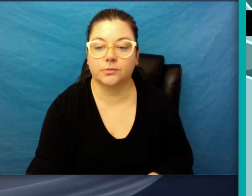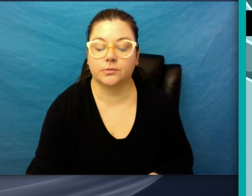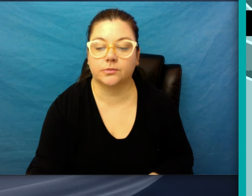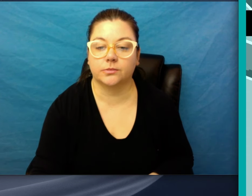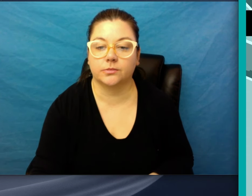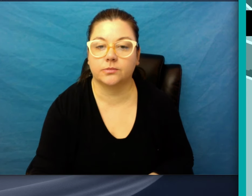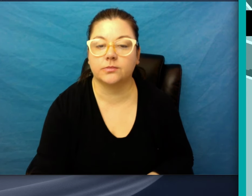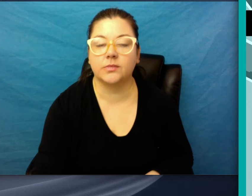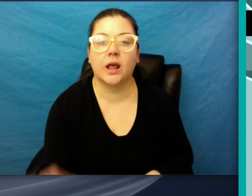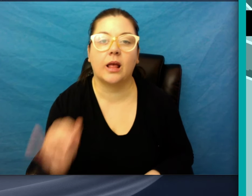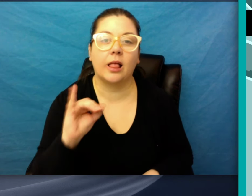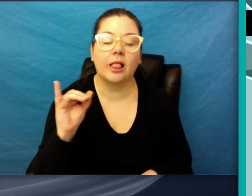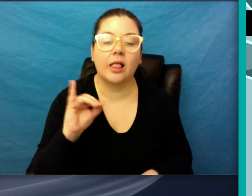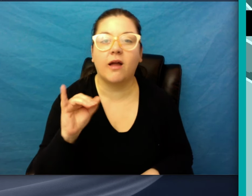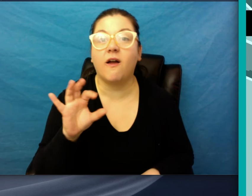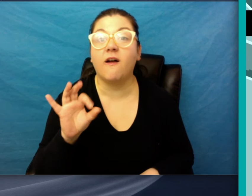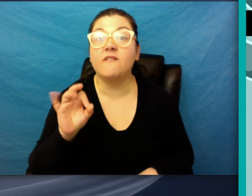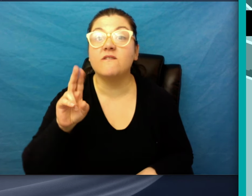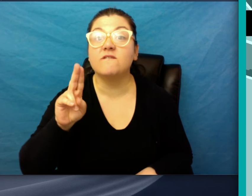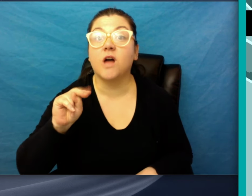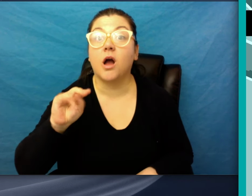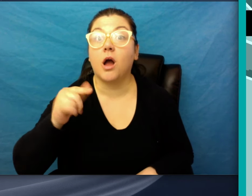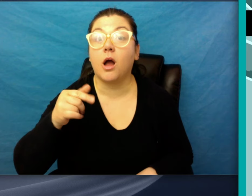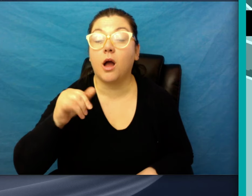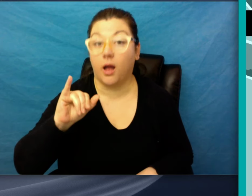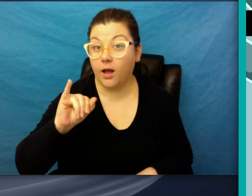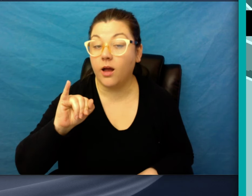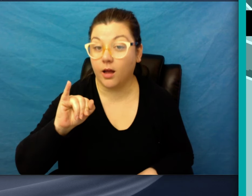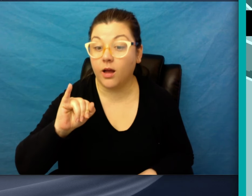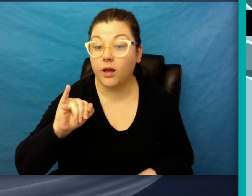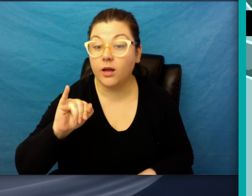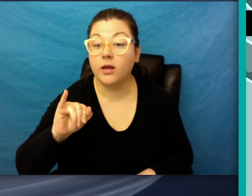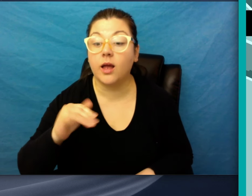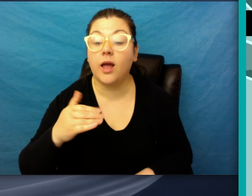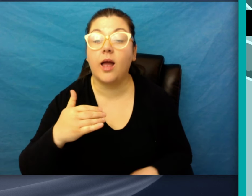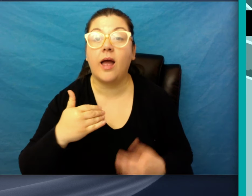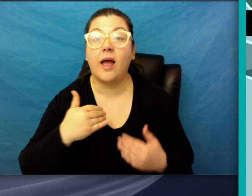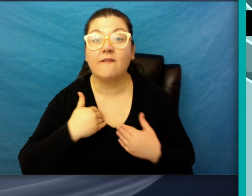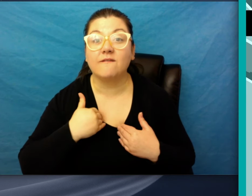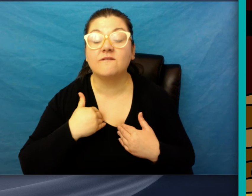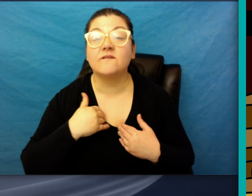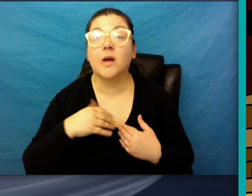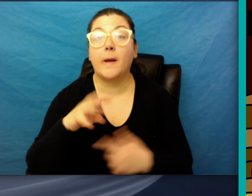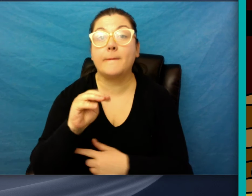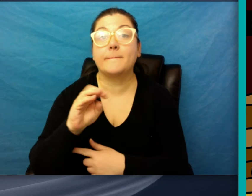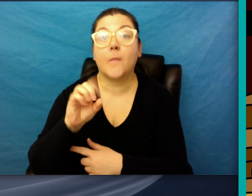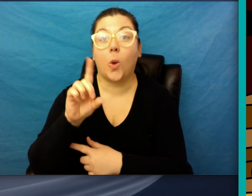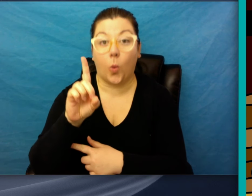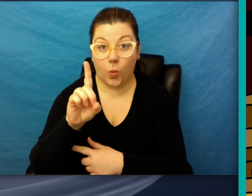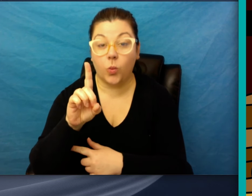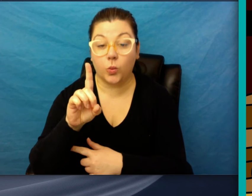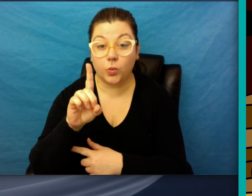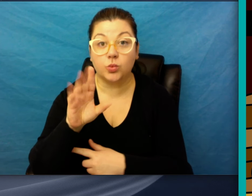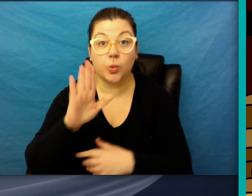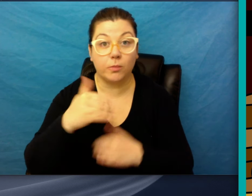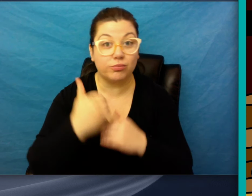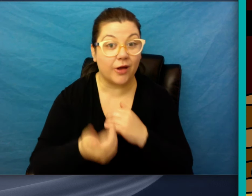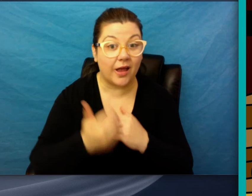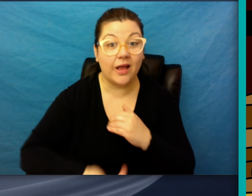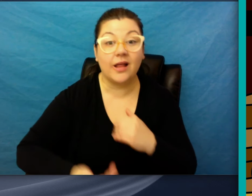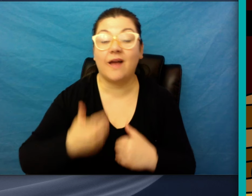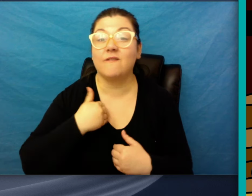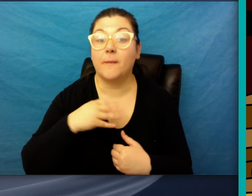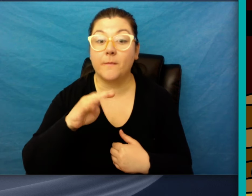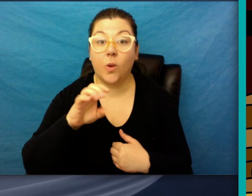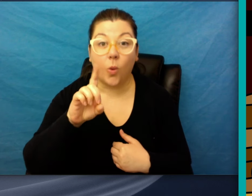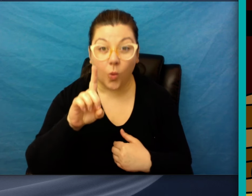And fungi. Decomposers cause the mold that grows on your bread, but they also do all sorts of good stuff like breaking down dead animals and